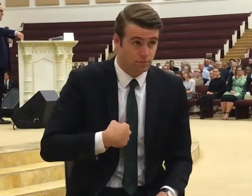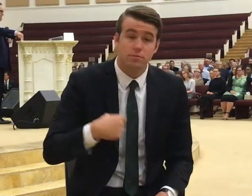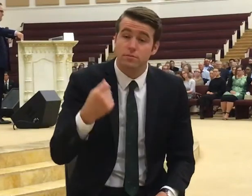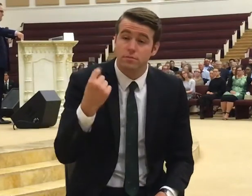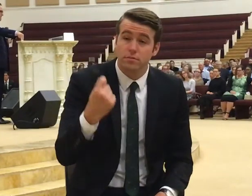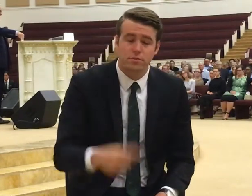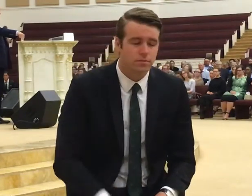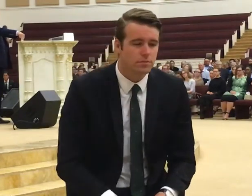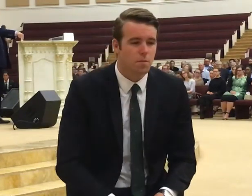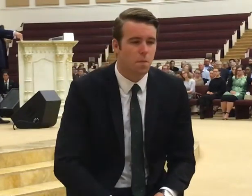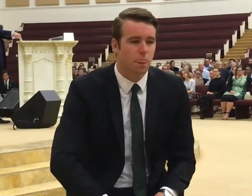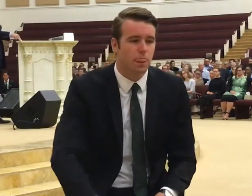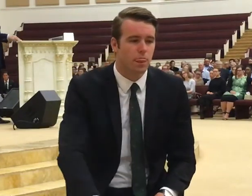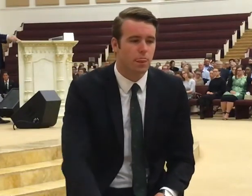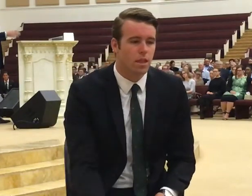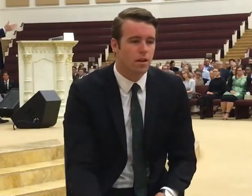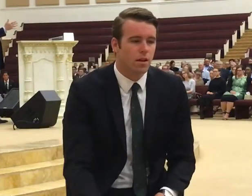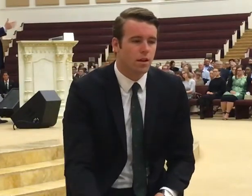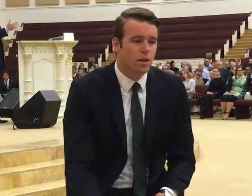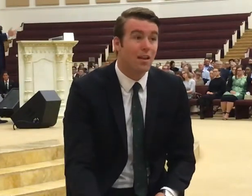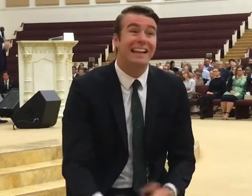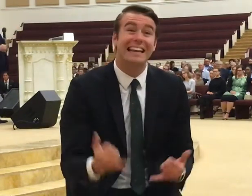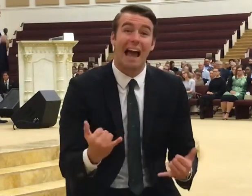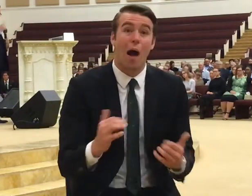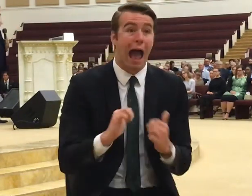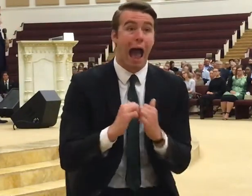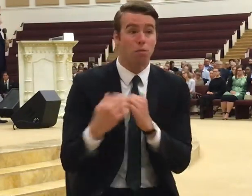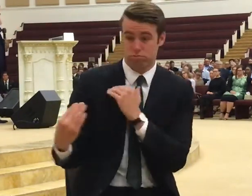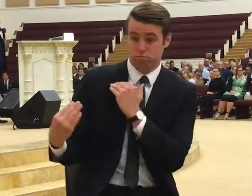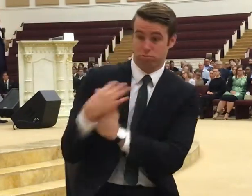Now, here's where it affects us.